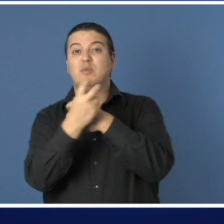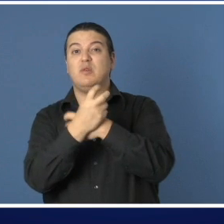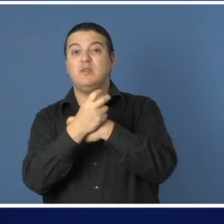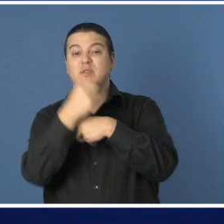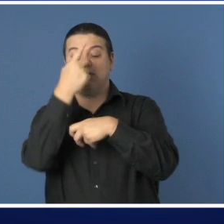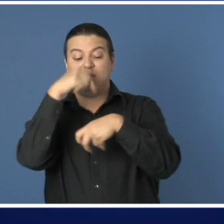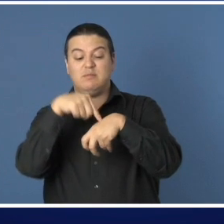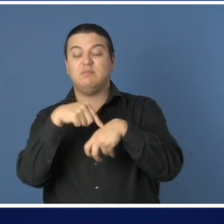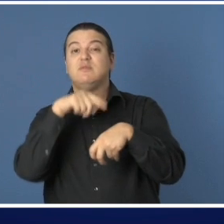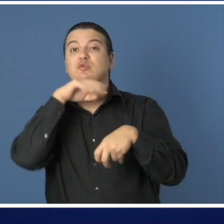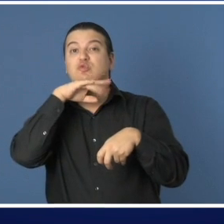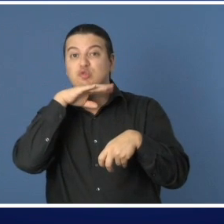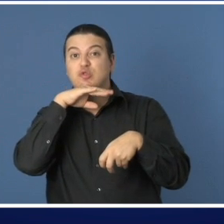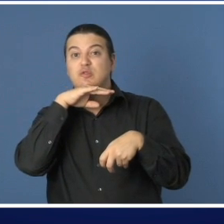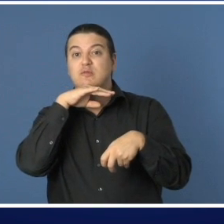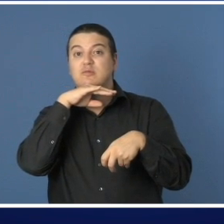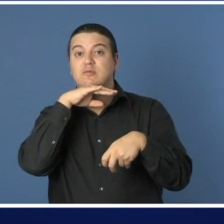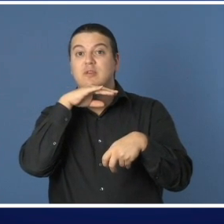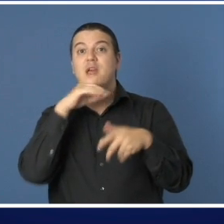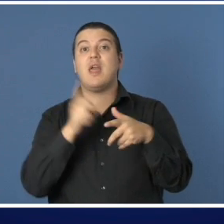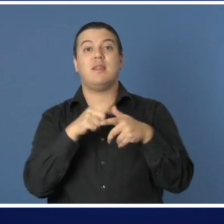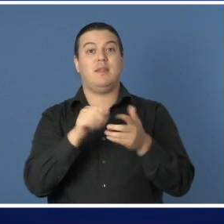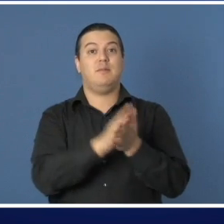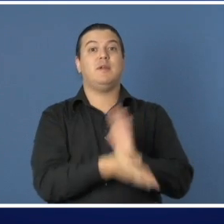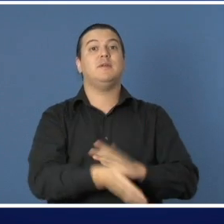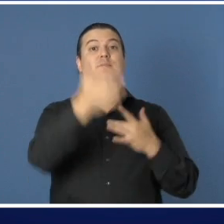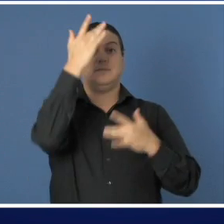with Clostridium botulinum.